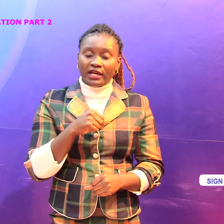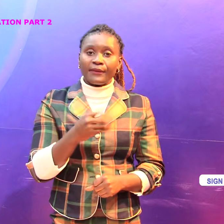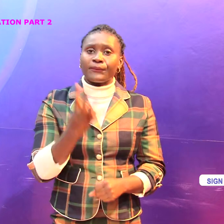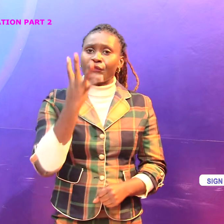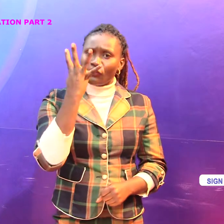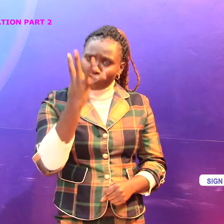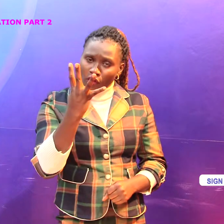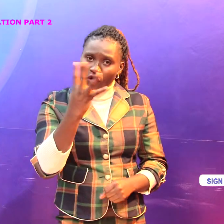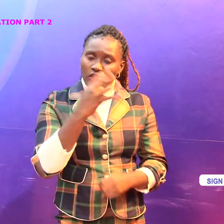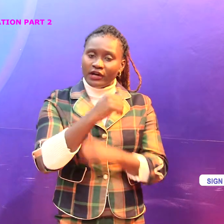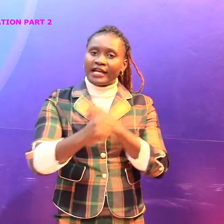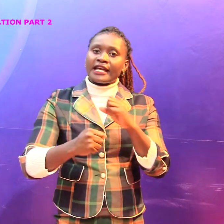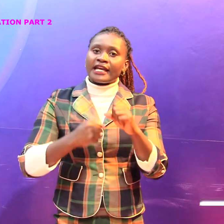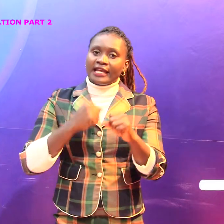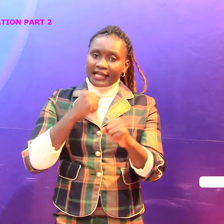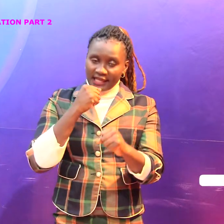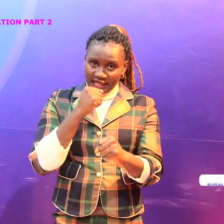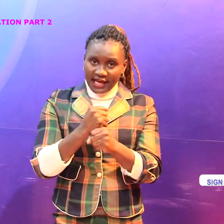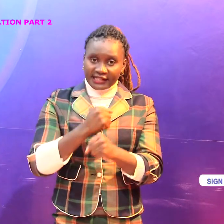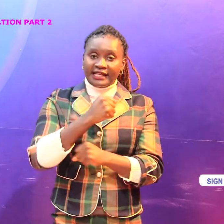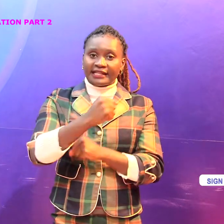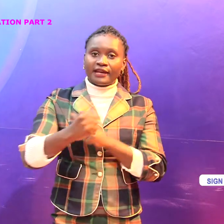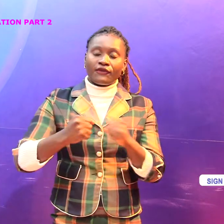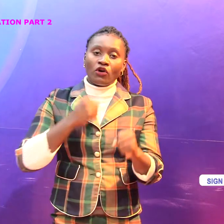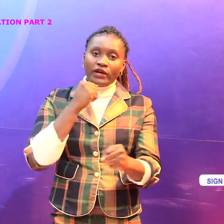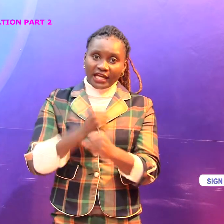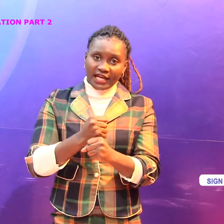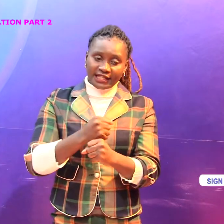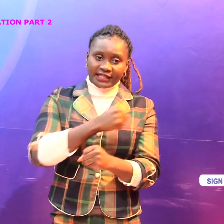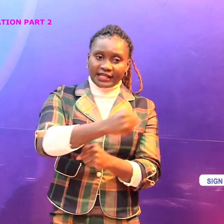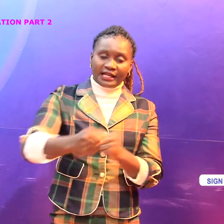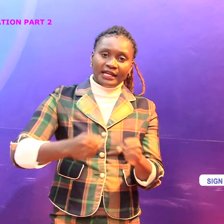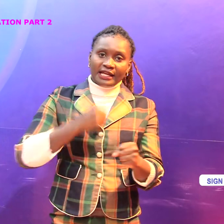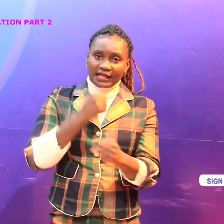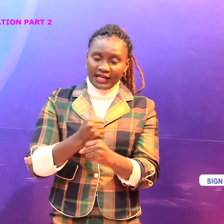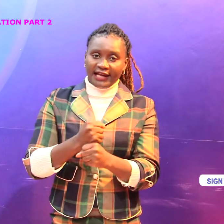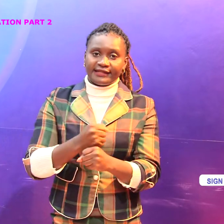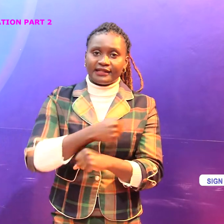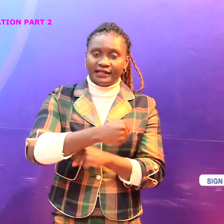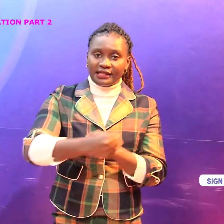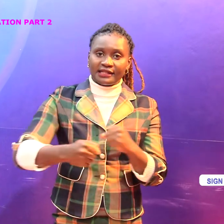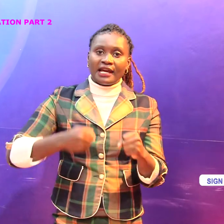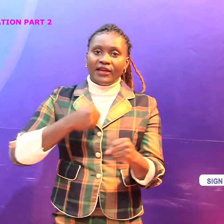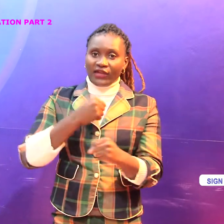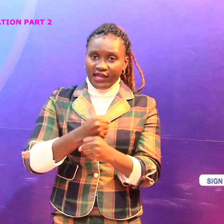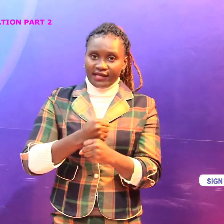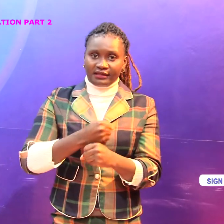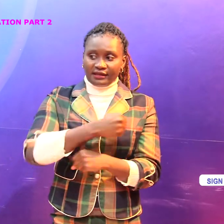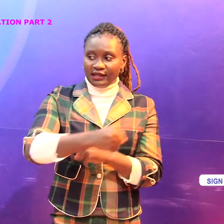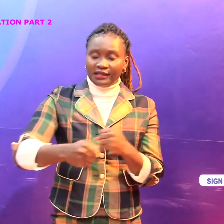Okay. 4 years. This is sign for years. Years. This is years. This